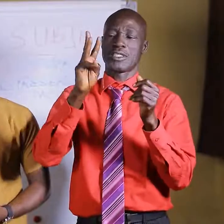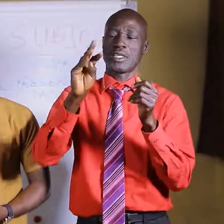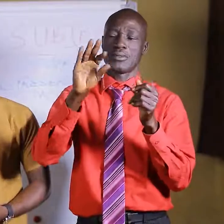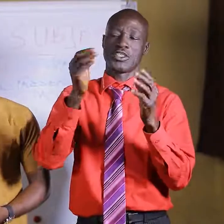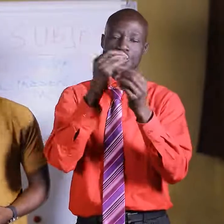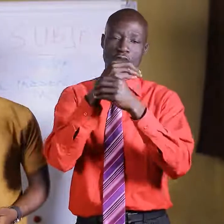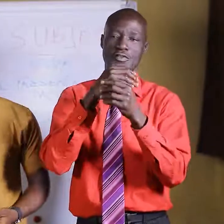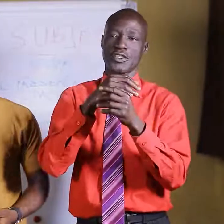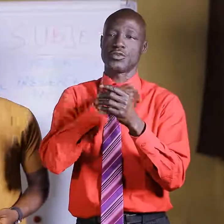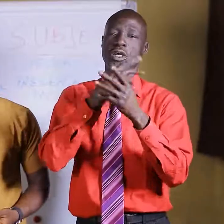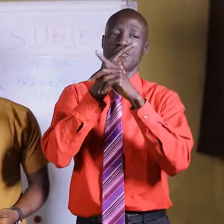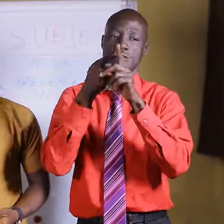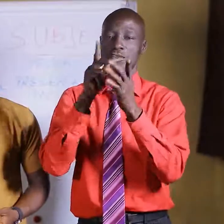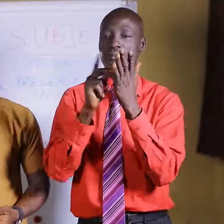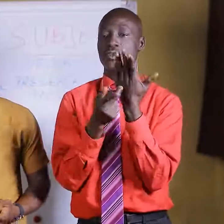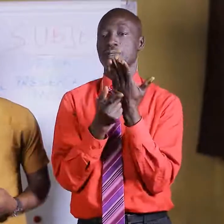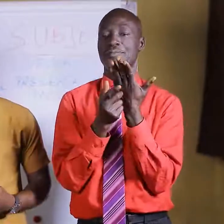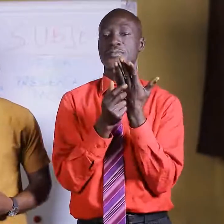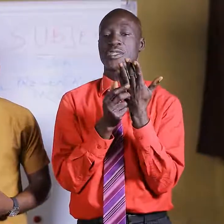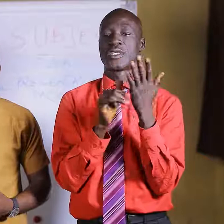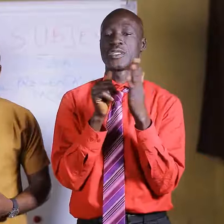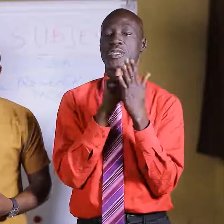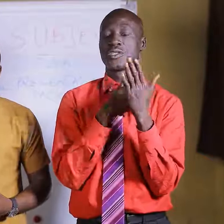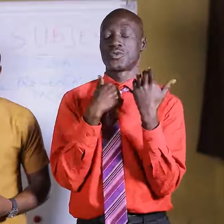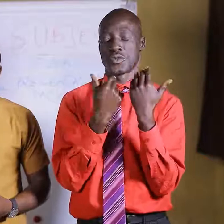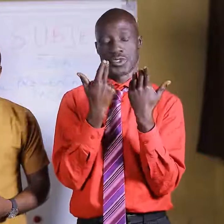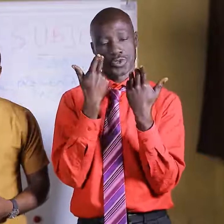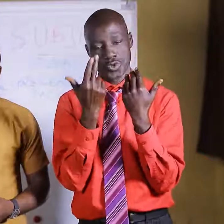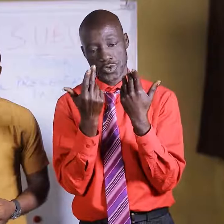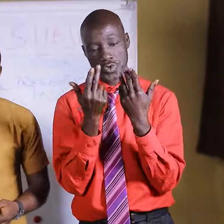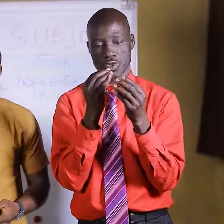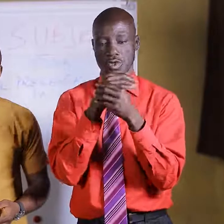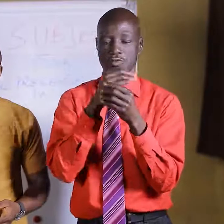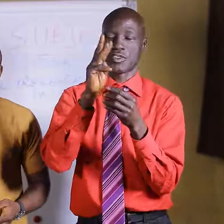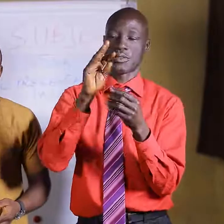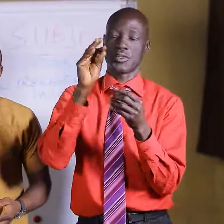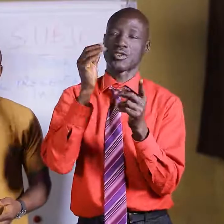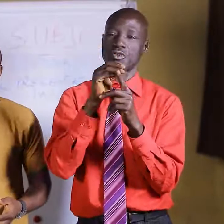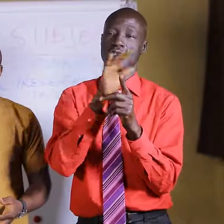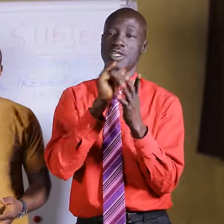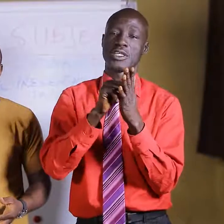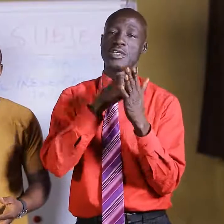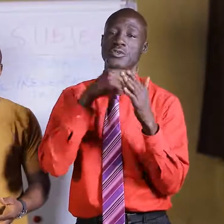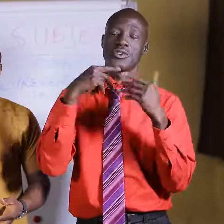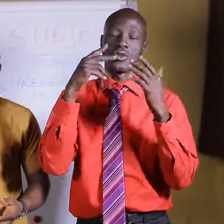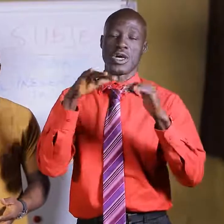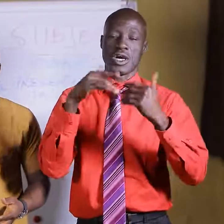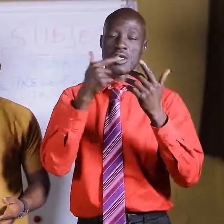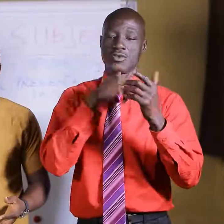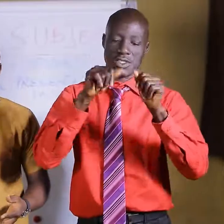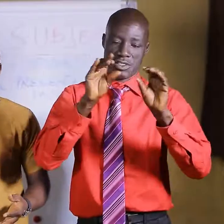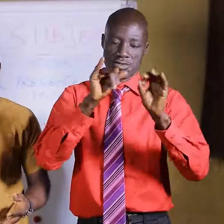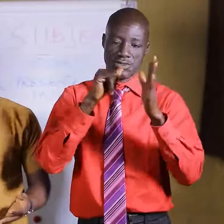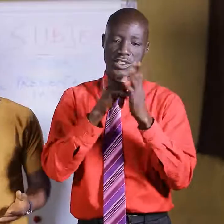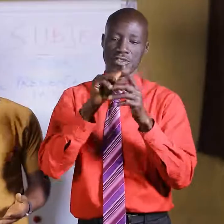Office. And we're able to see Microsoft Office, and we saw how we could use Microsoft